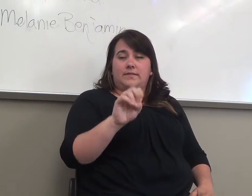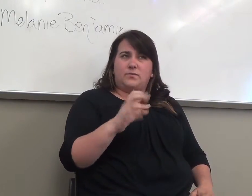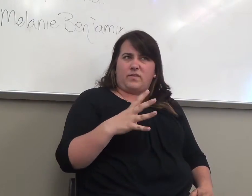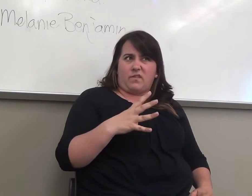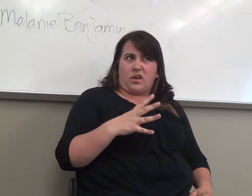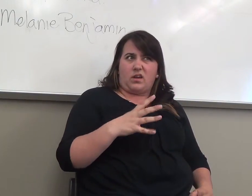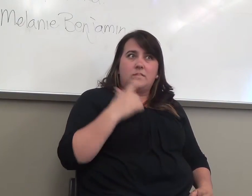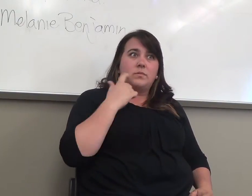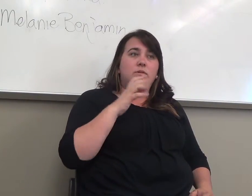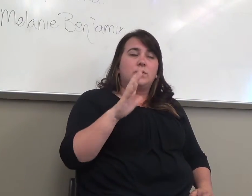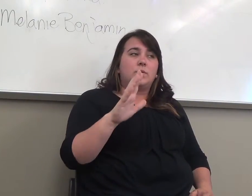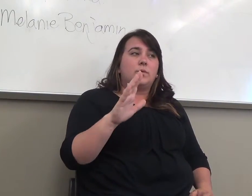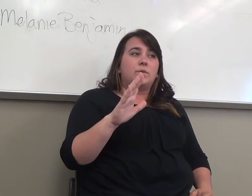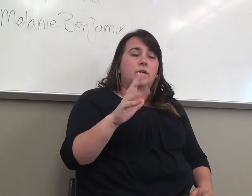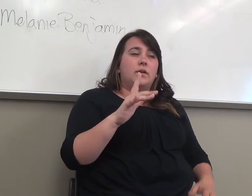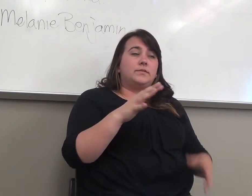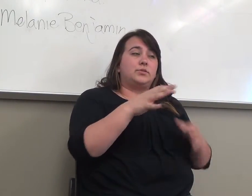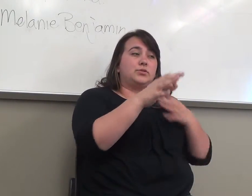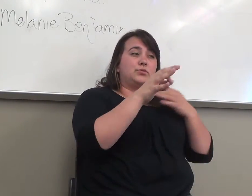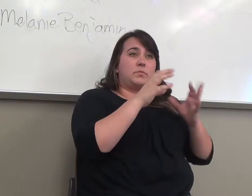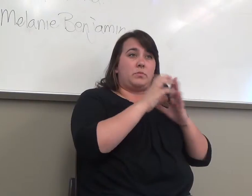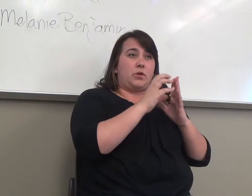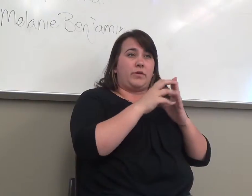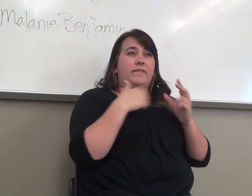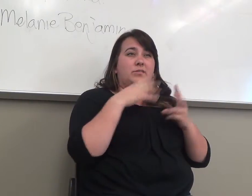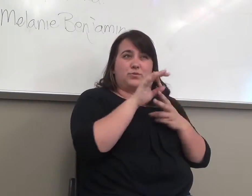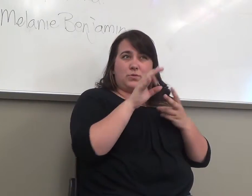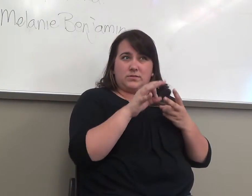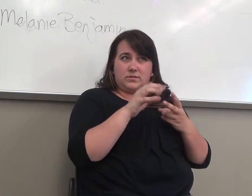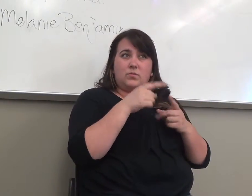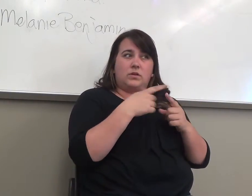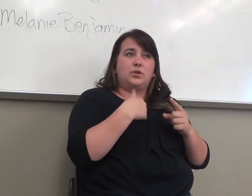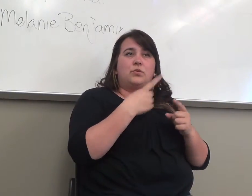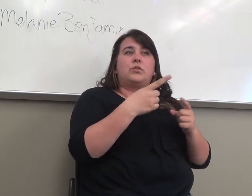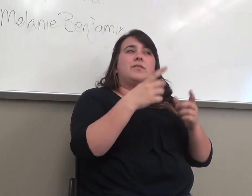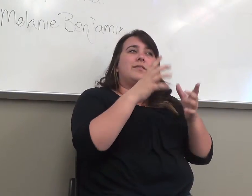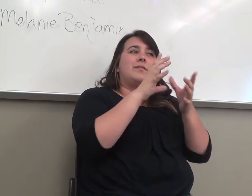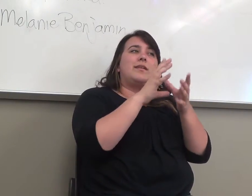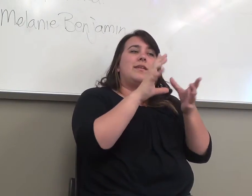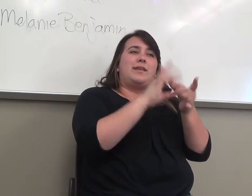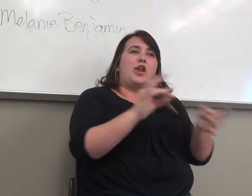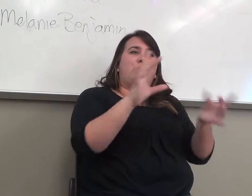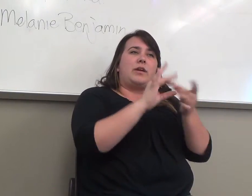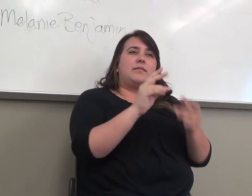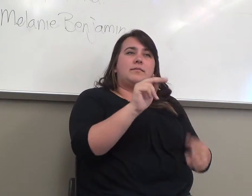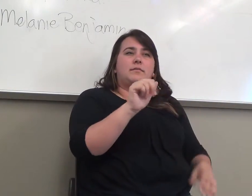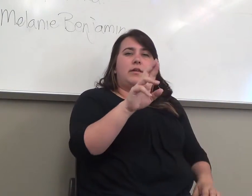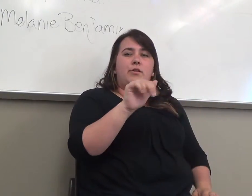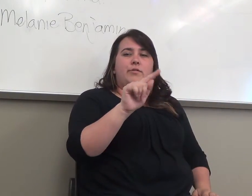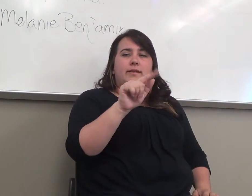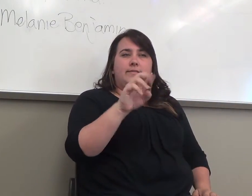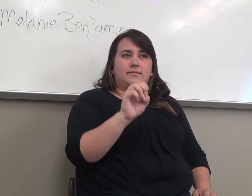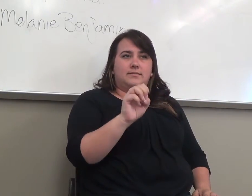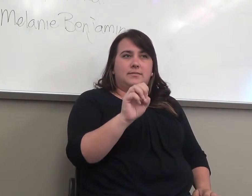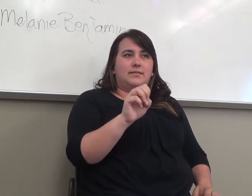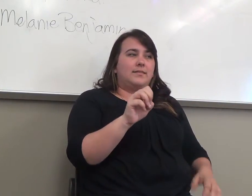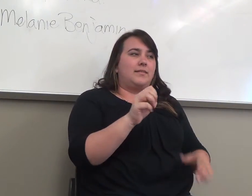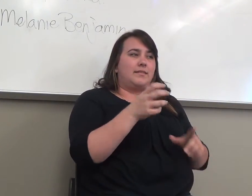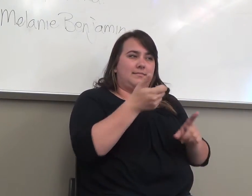on the descriptive paragraph assignment was to narrate an event. It was to describe an event. So